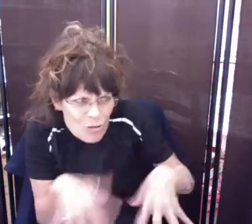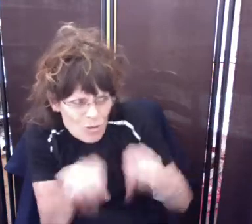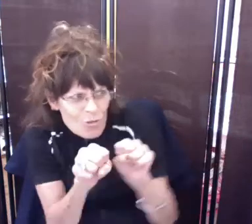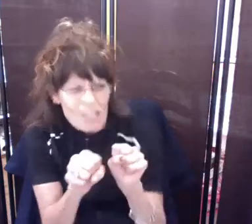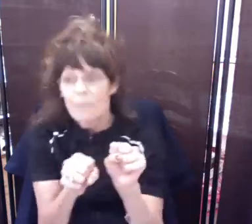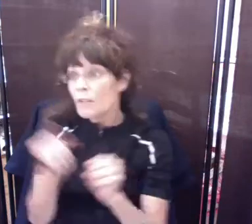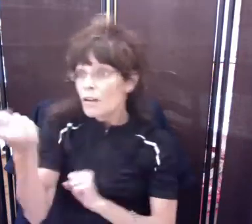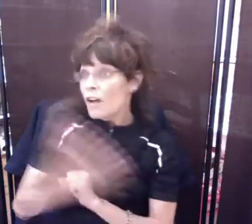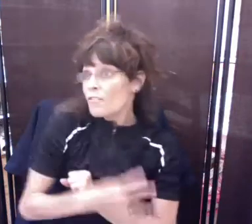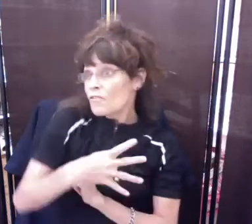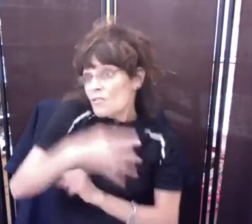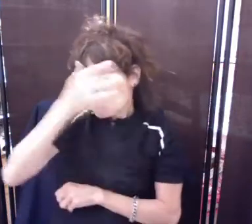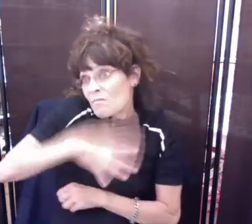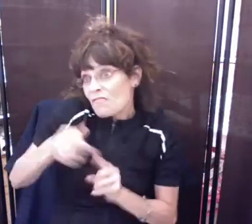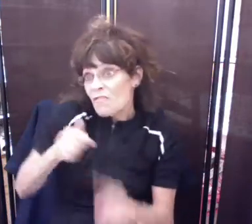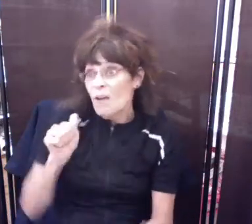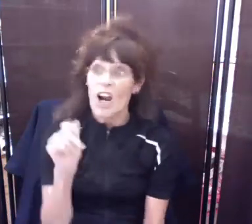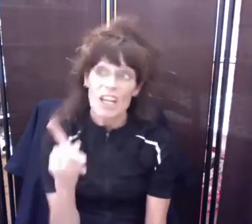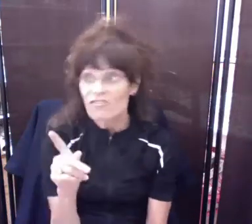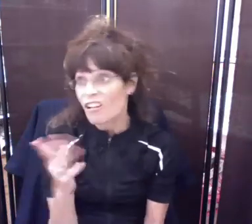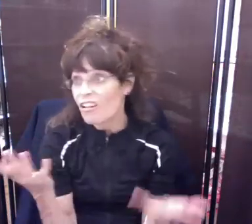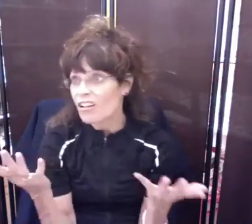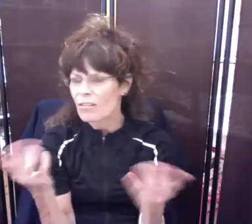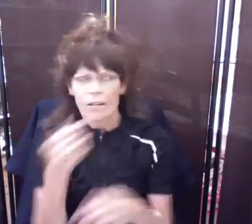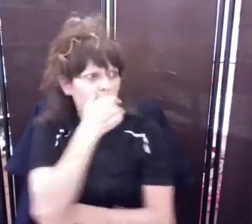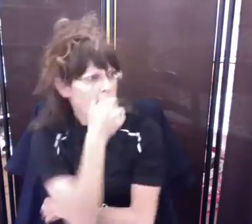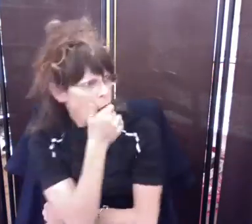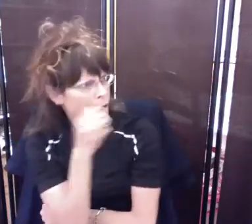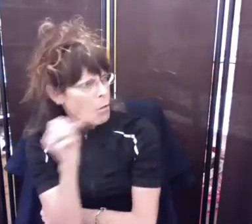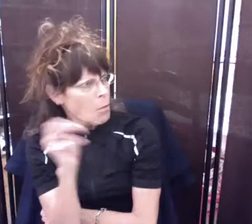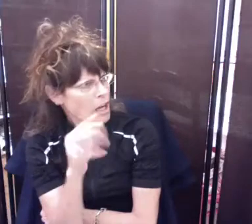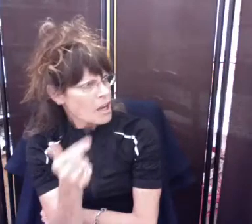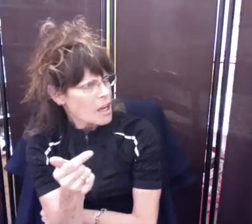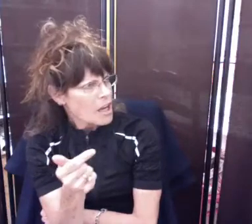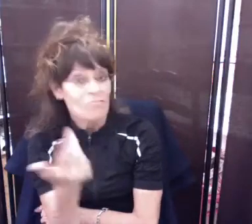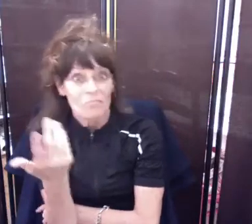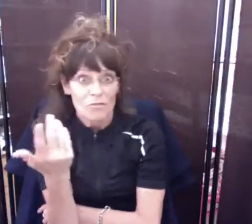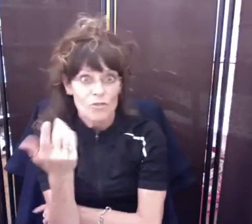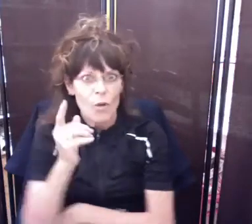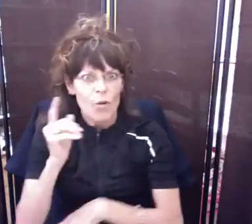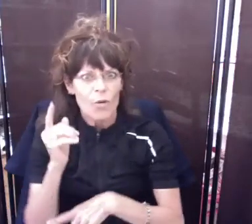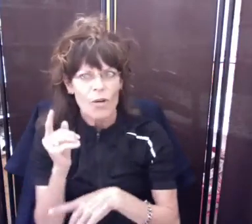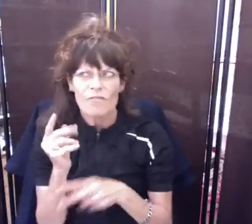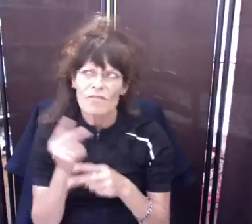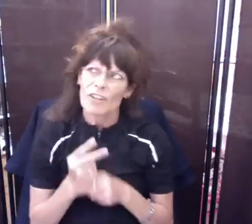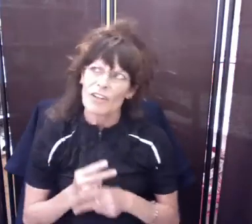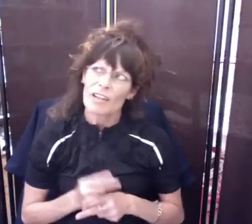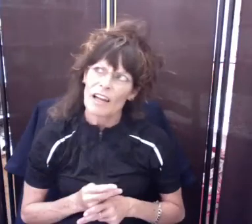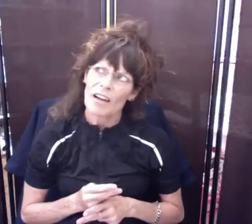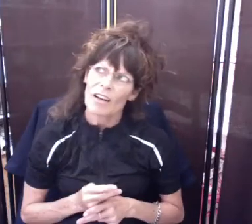guys from Arkansas. I'm like, oh my God. So I do the math, like 8 90-minute tapes.